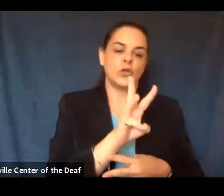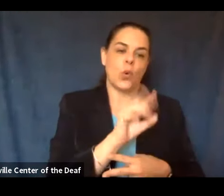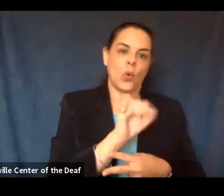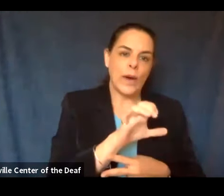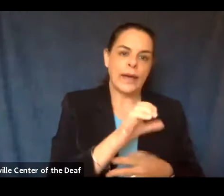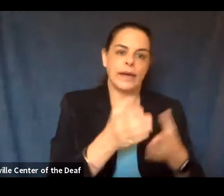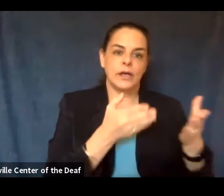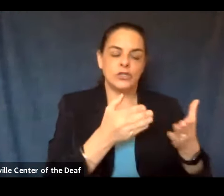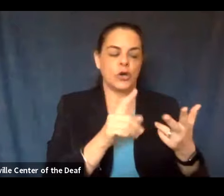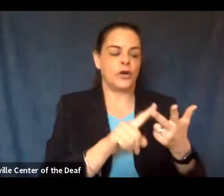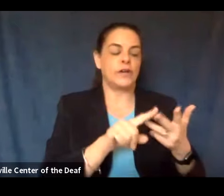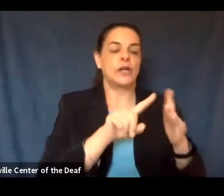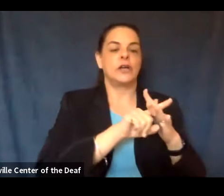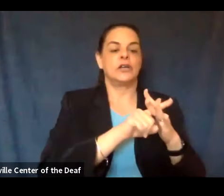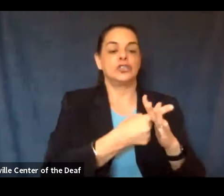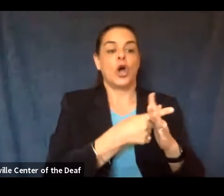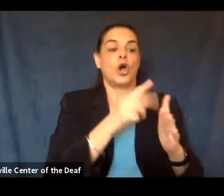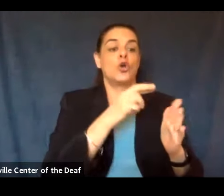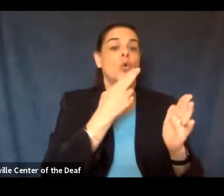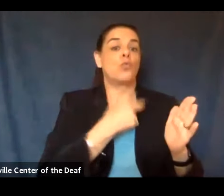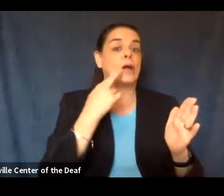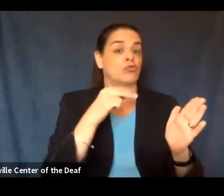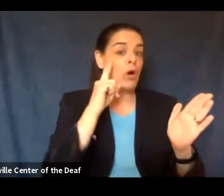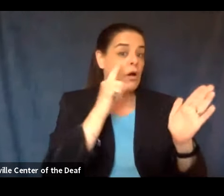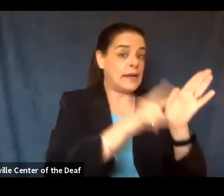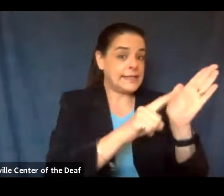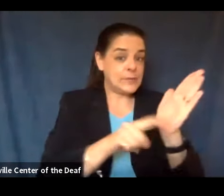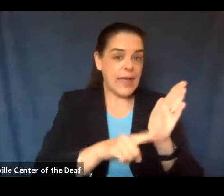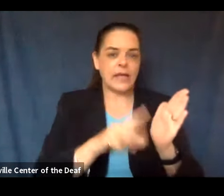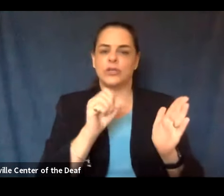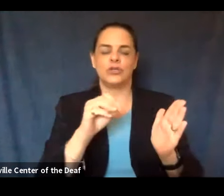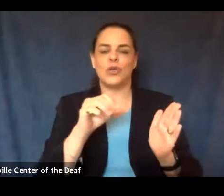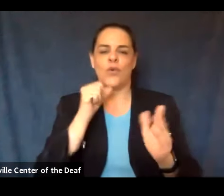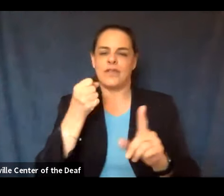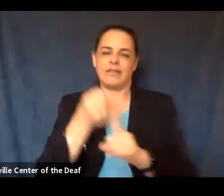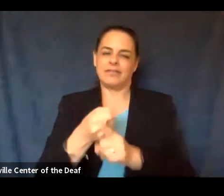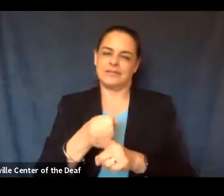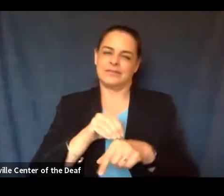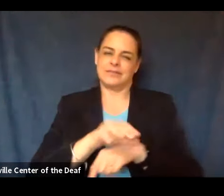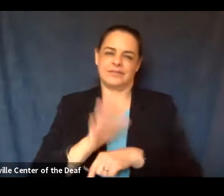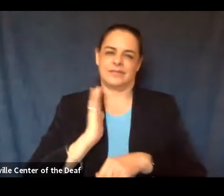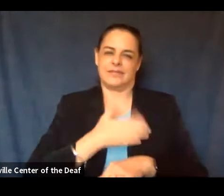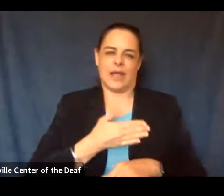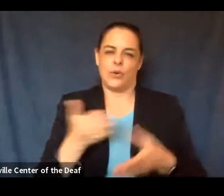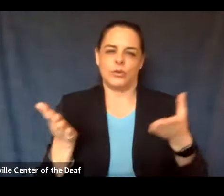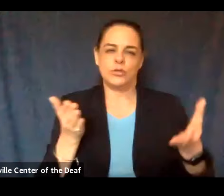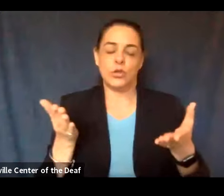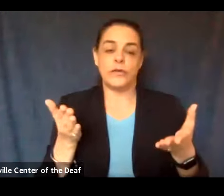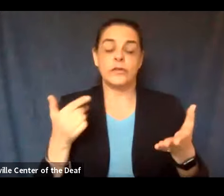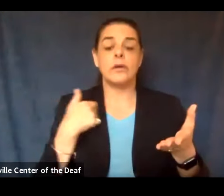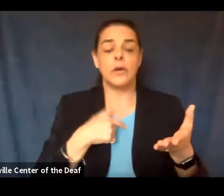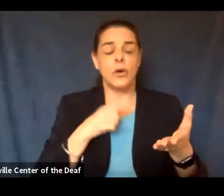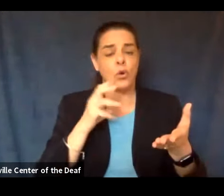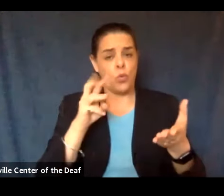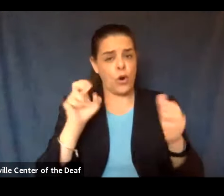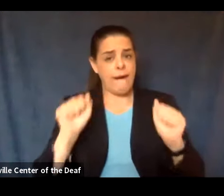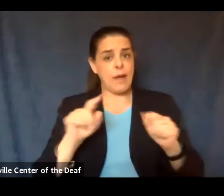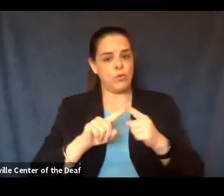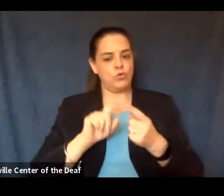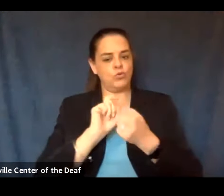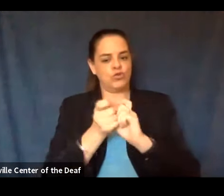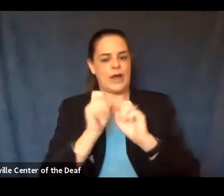We've restarted restaurant inspections. So it has not impacted our services. We were able to change how we deliver